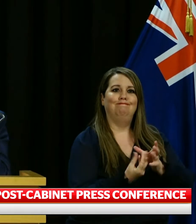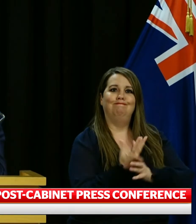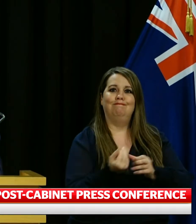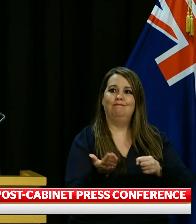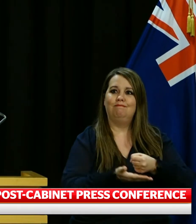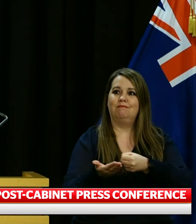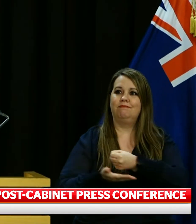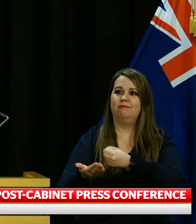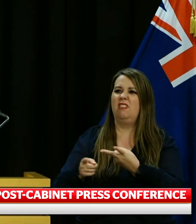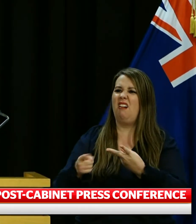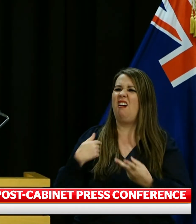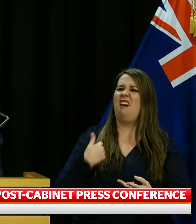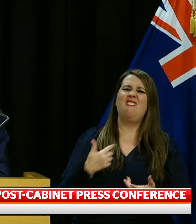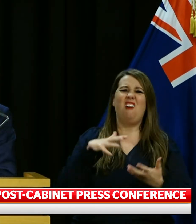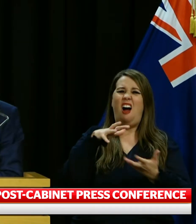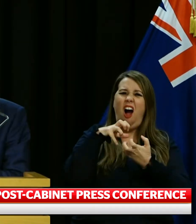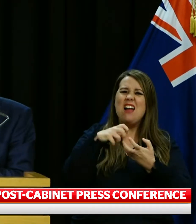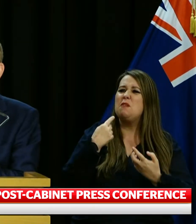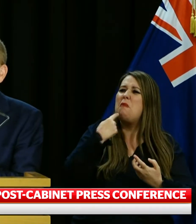chunk of ice in my mouth. That's all right, take